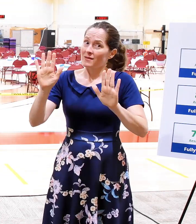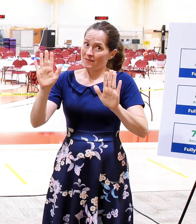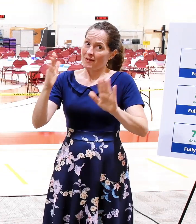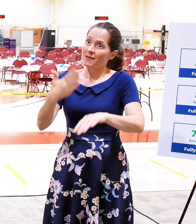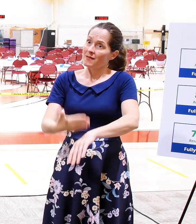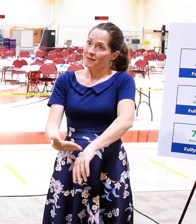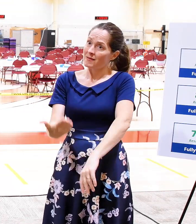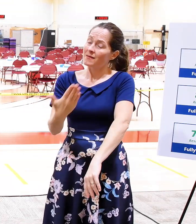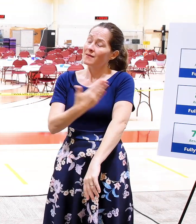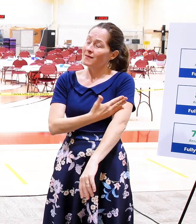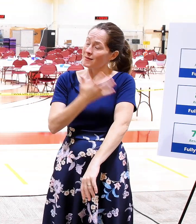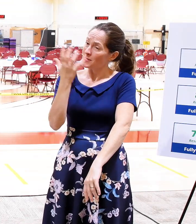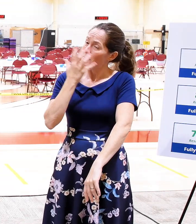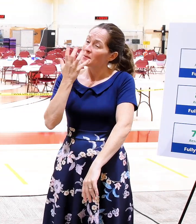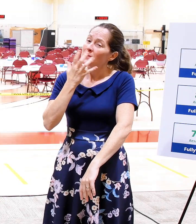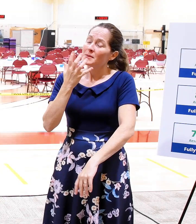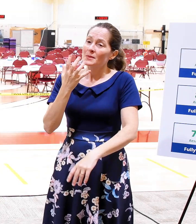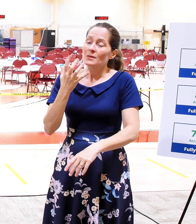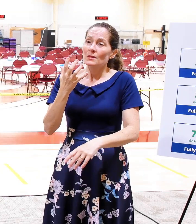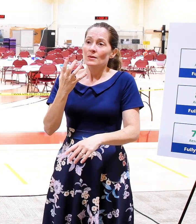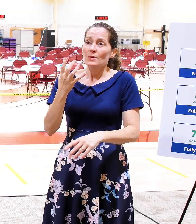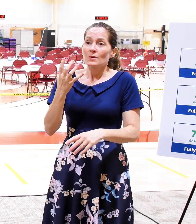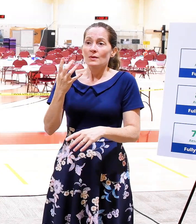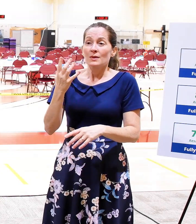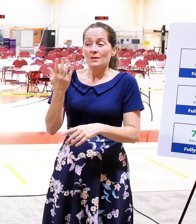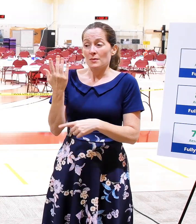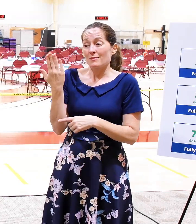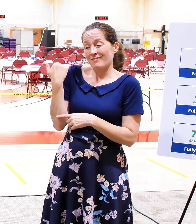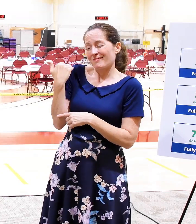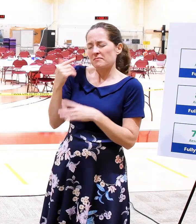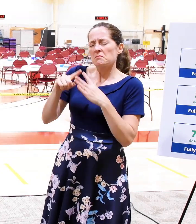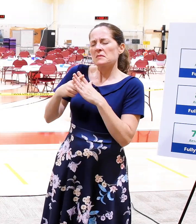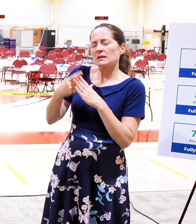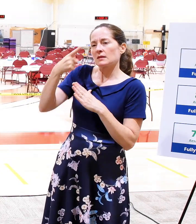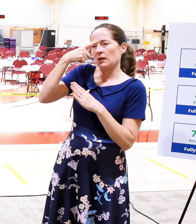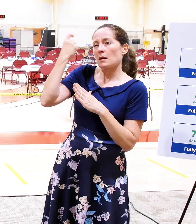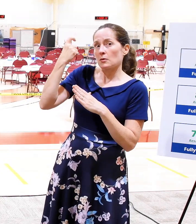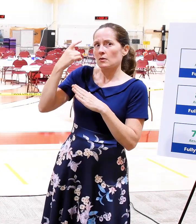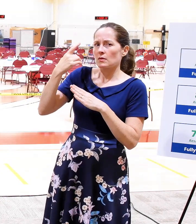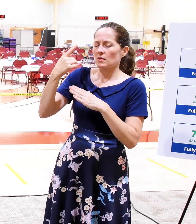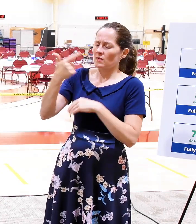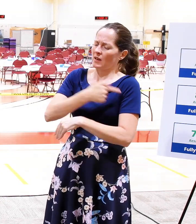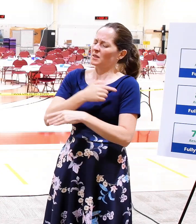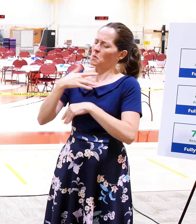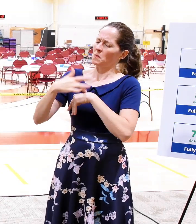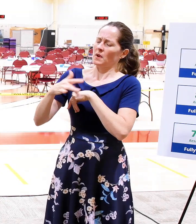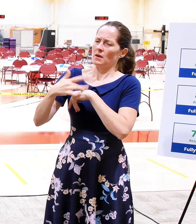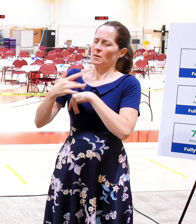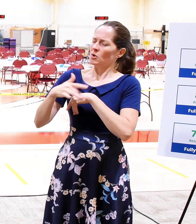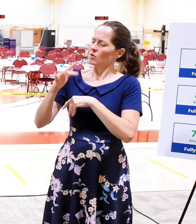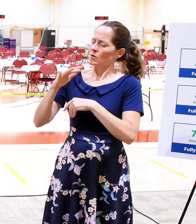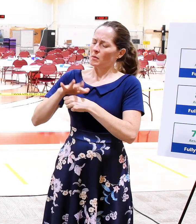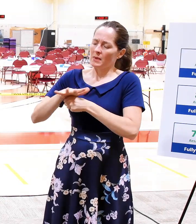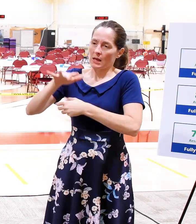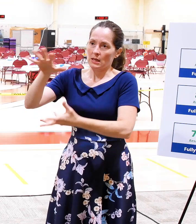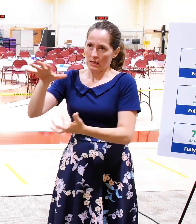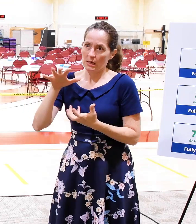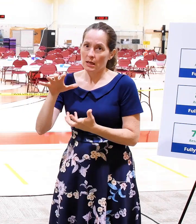since vaccines became widely available at the beginning of summer, but there is still work to be done.